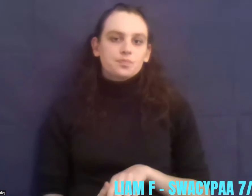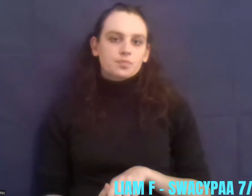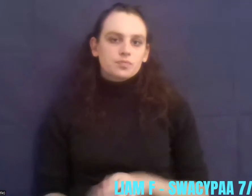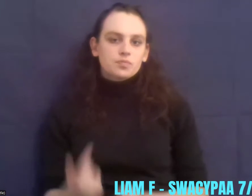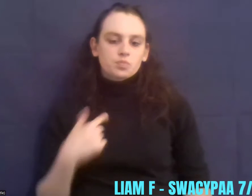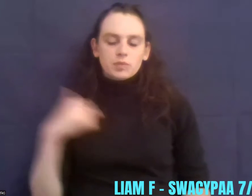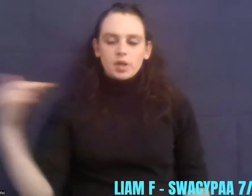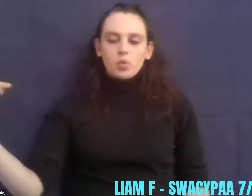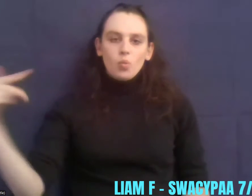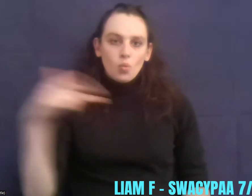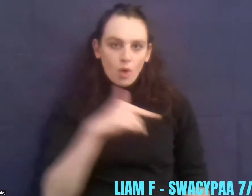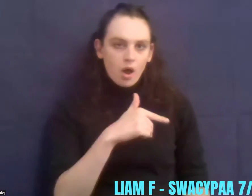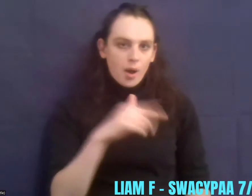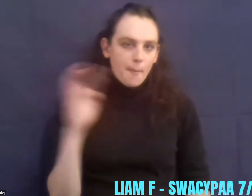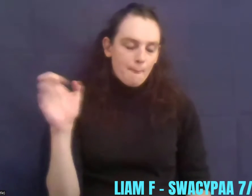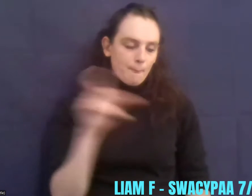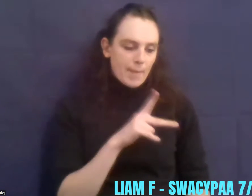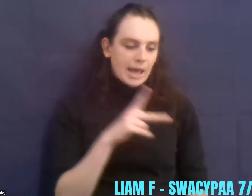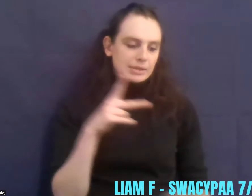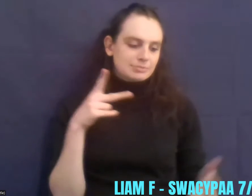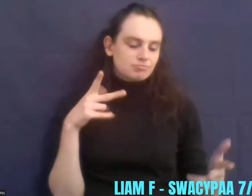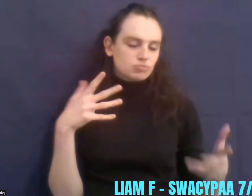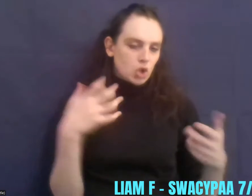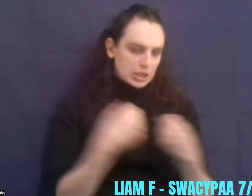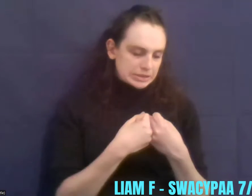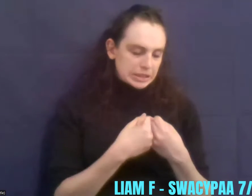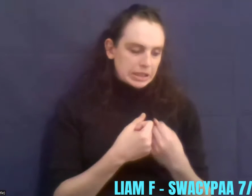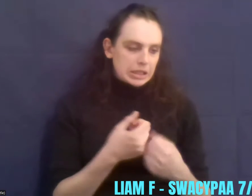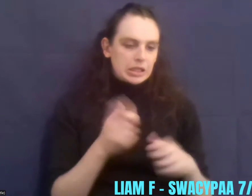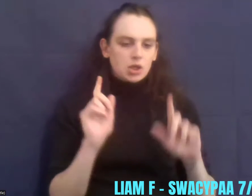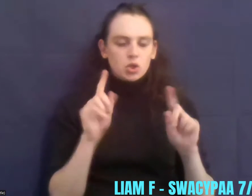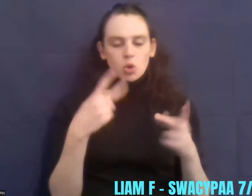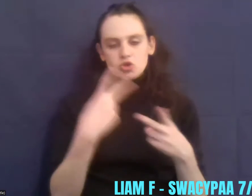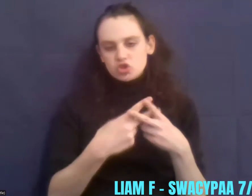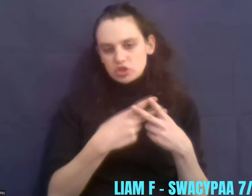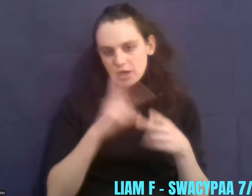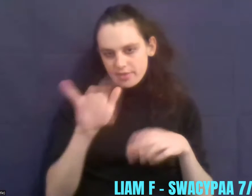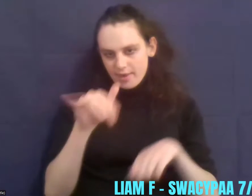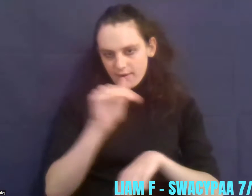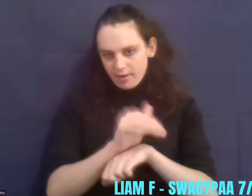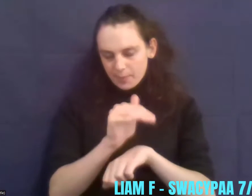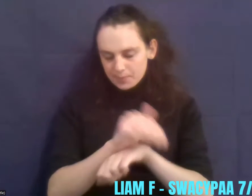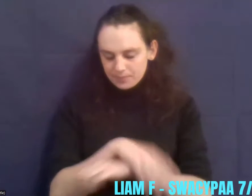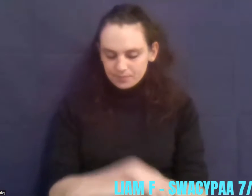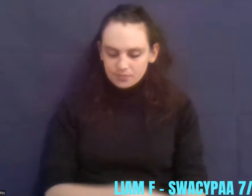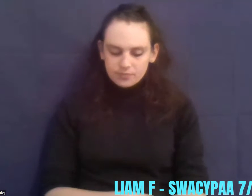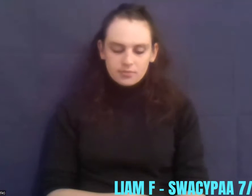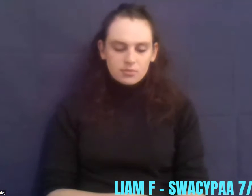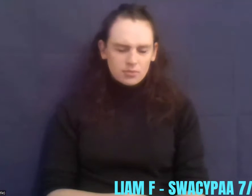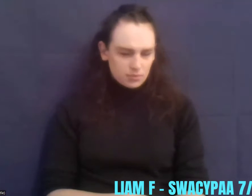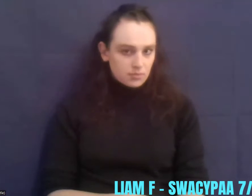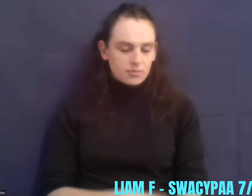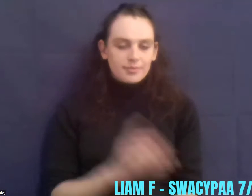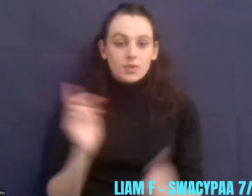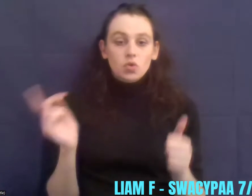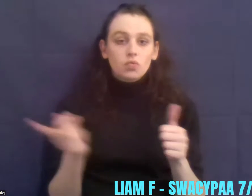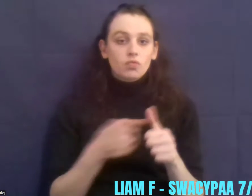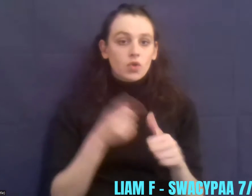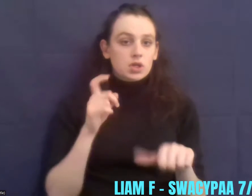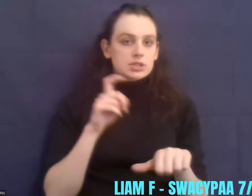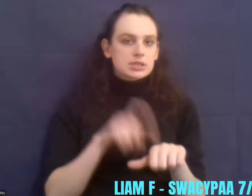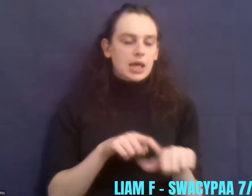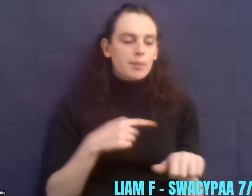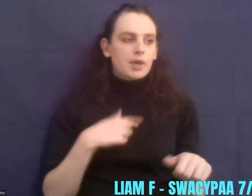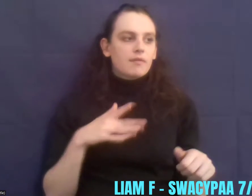over the scene, going to jail that night. Um, and the first time of like the surrender, I